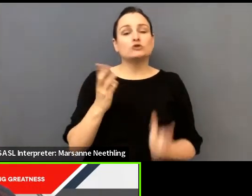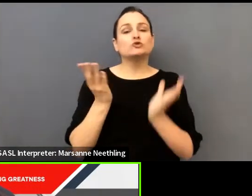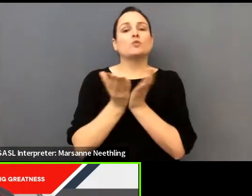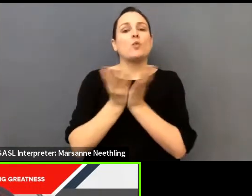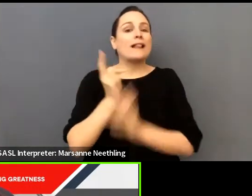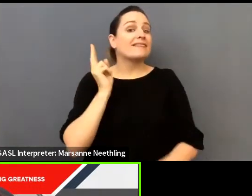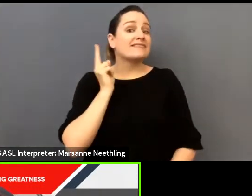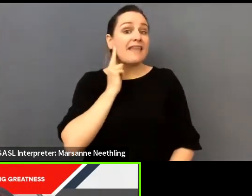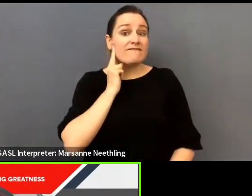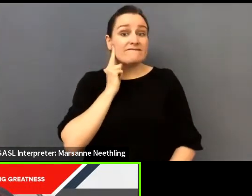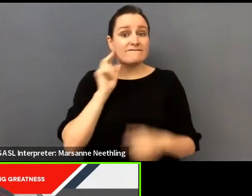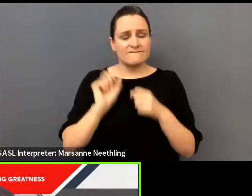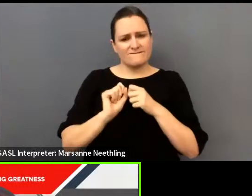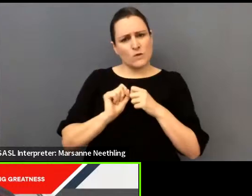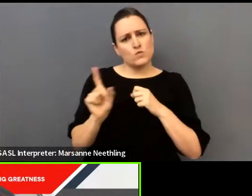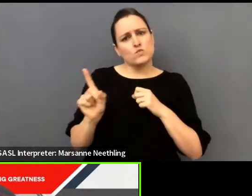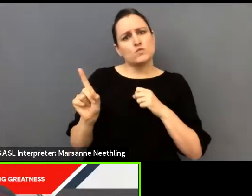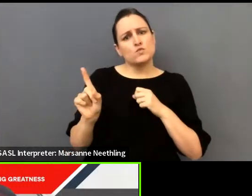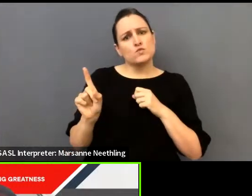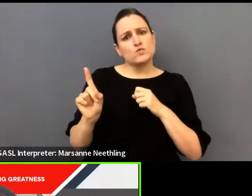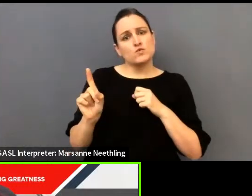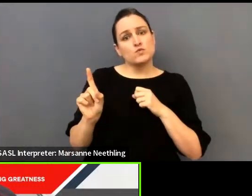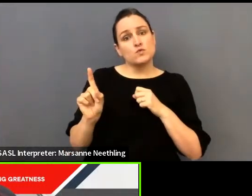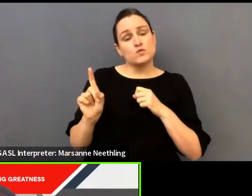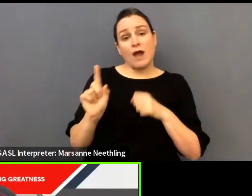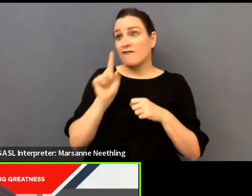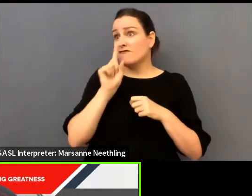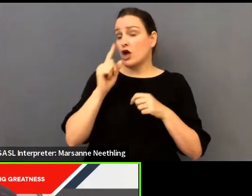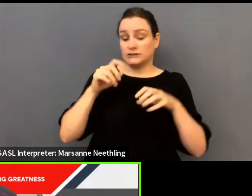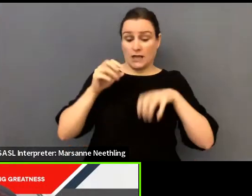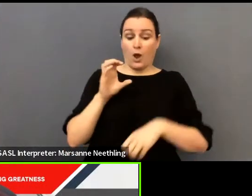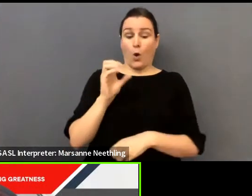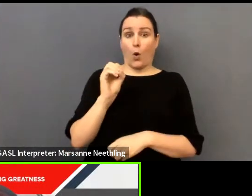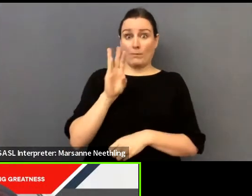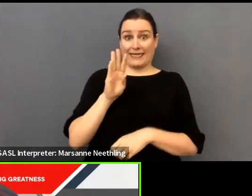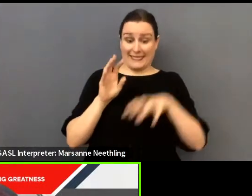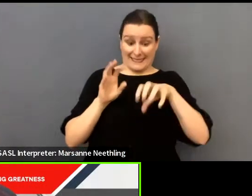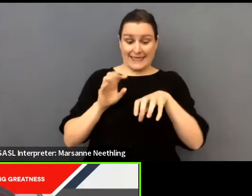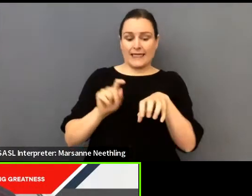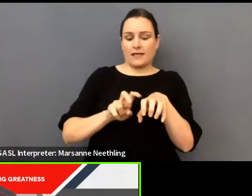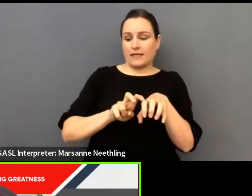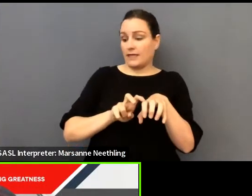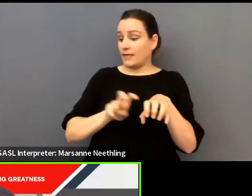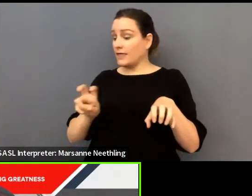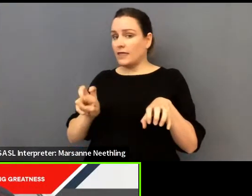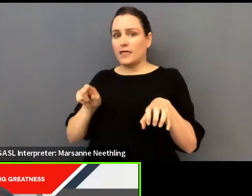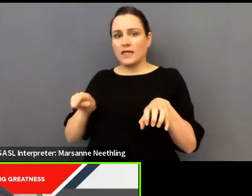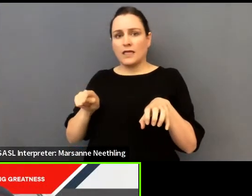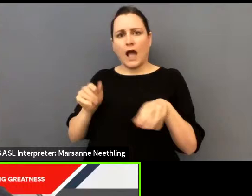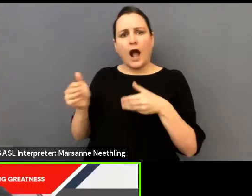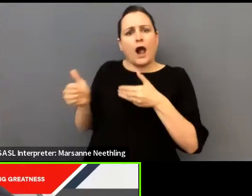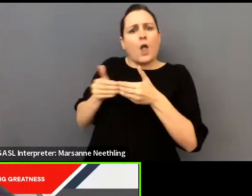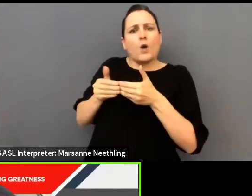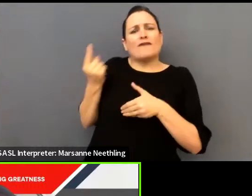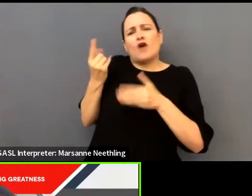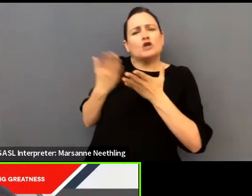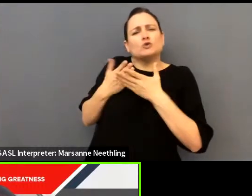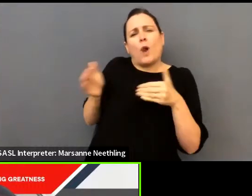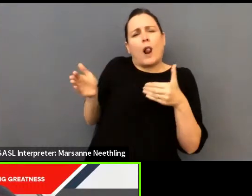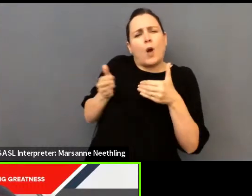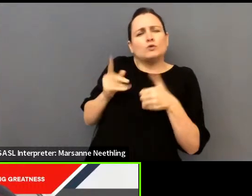deaf from Bloemfontein is 60 kilometers away.